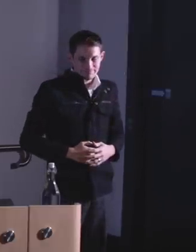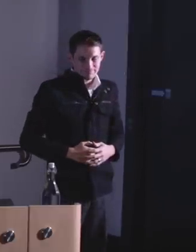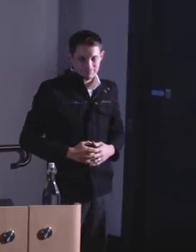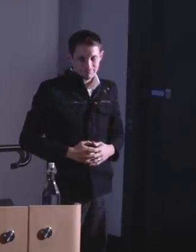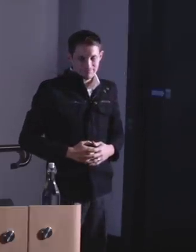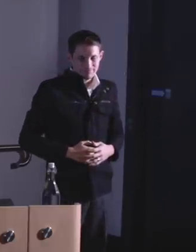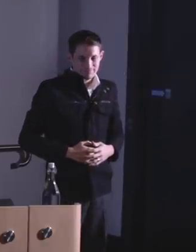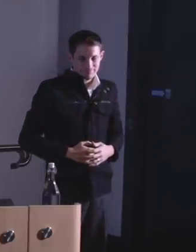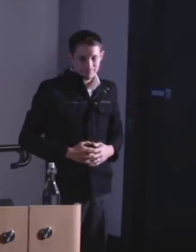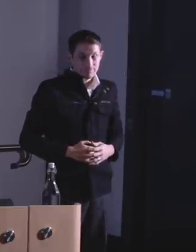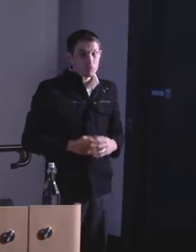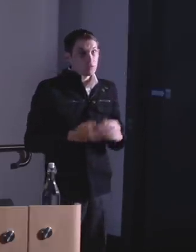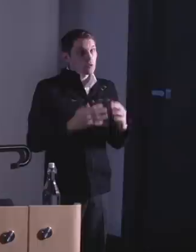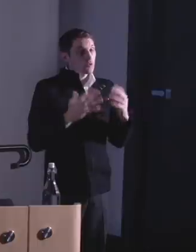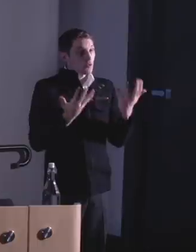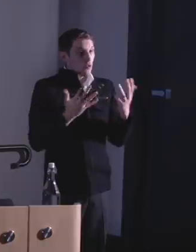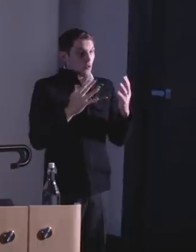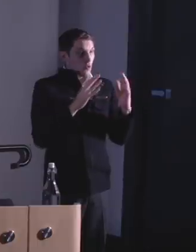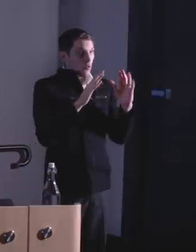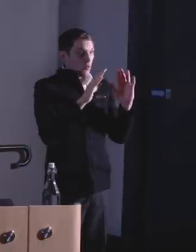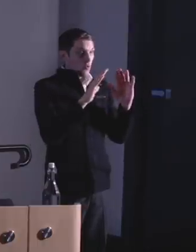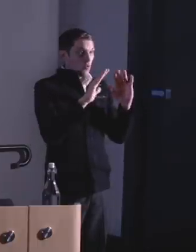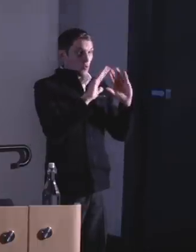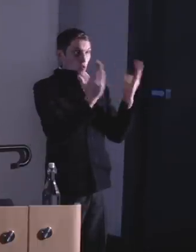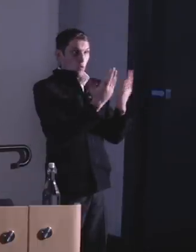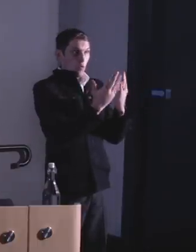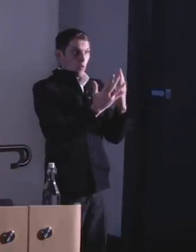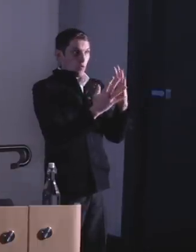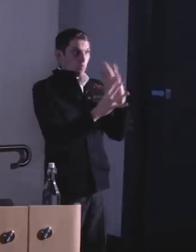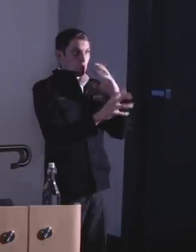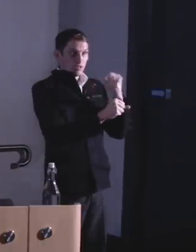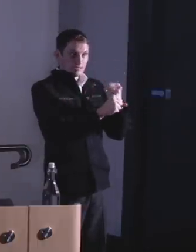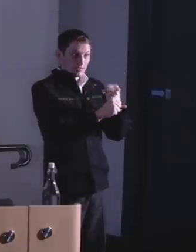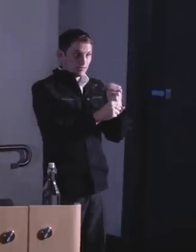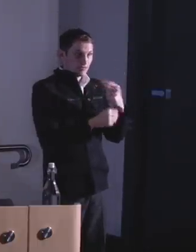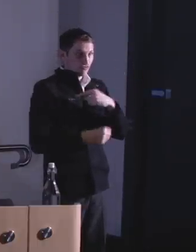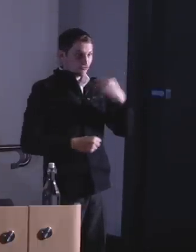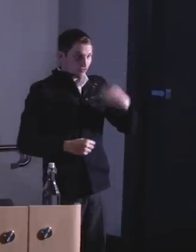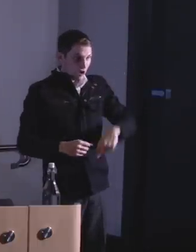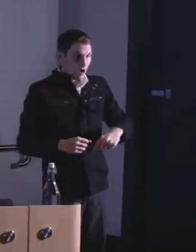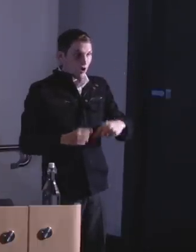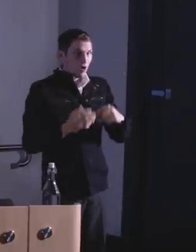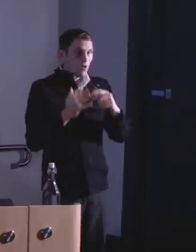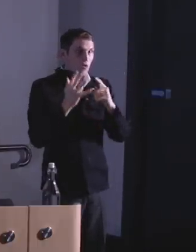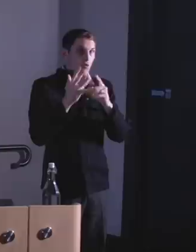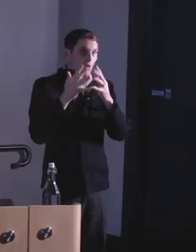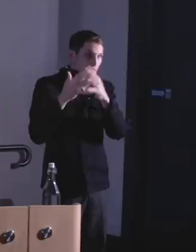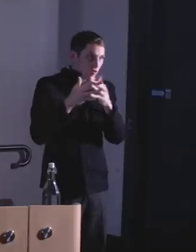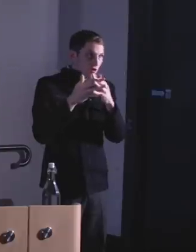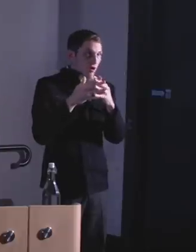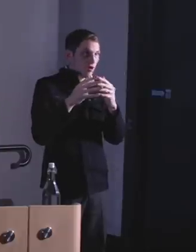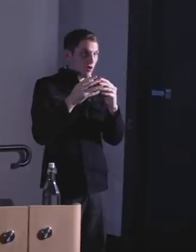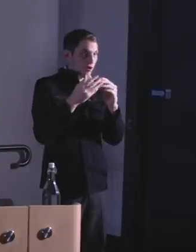So, you know, the global politics of the day, the China, the US